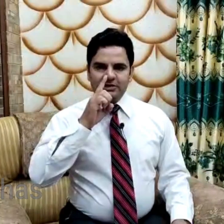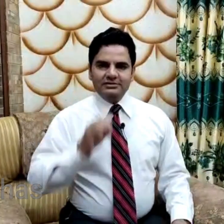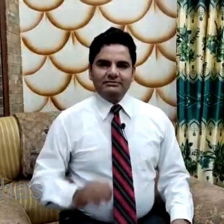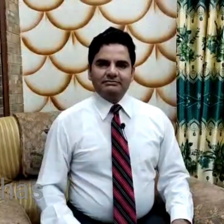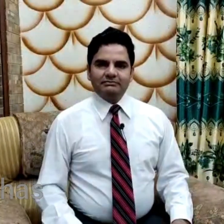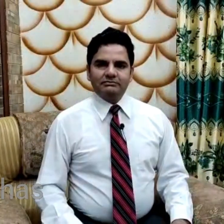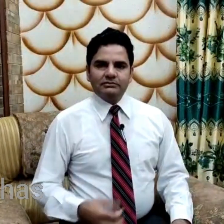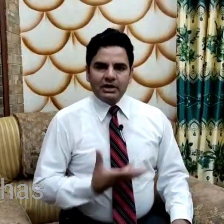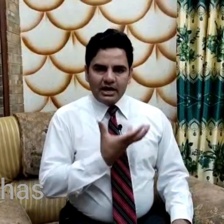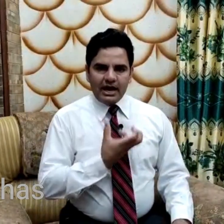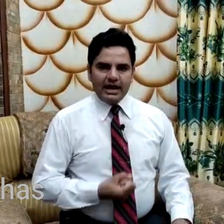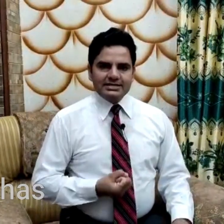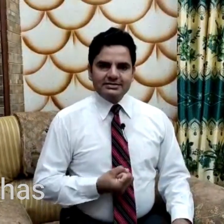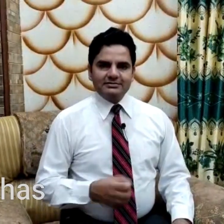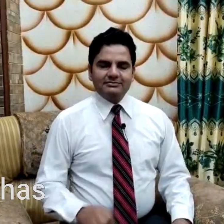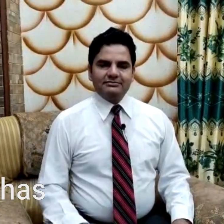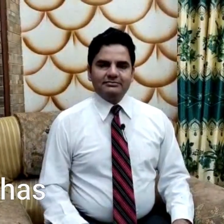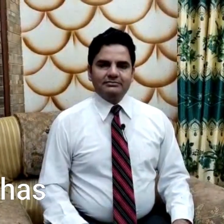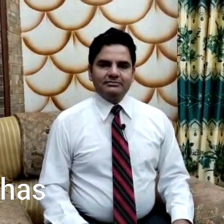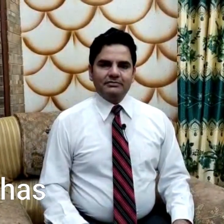she has,